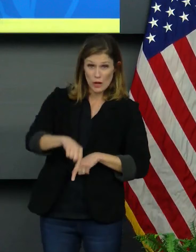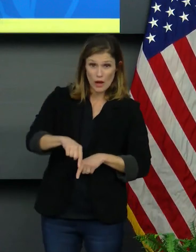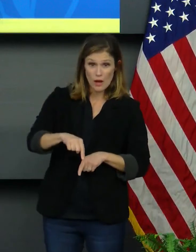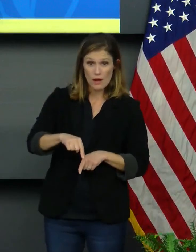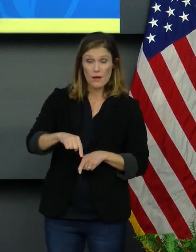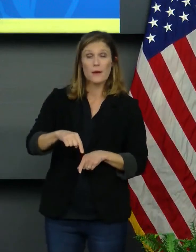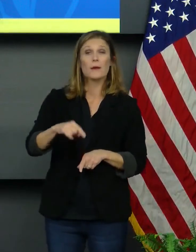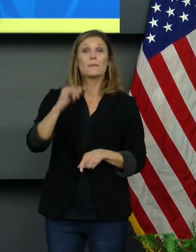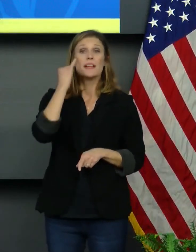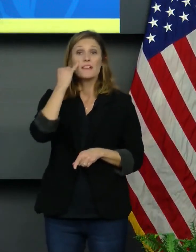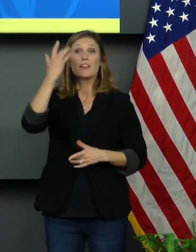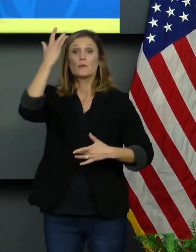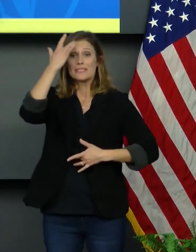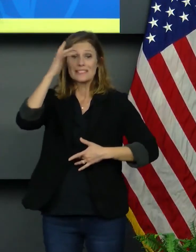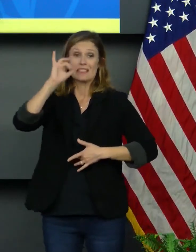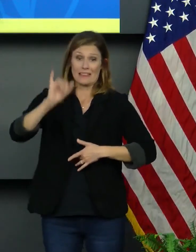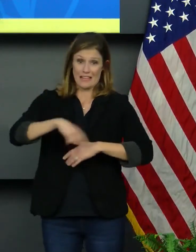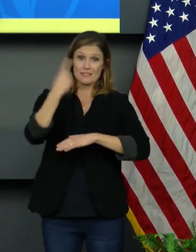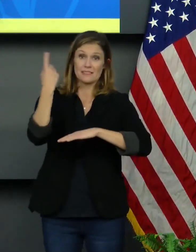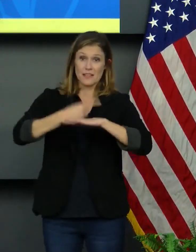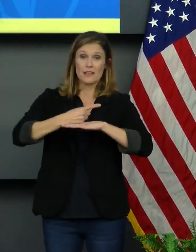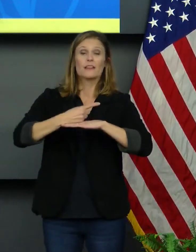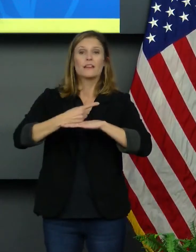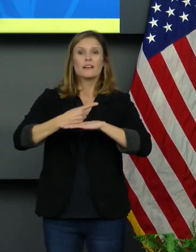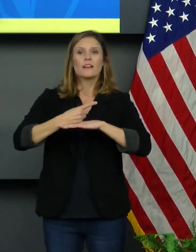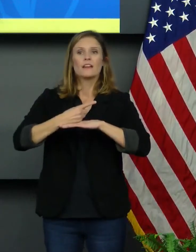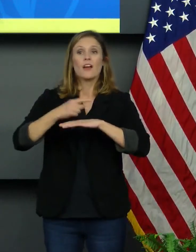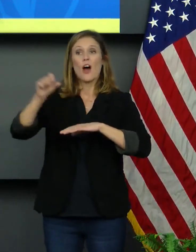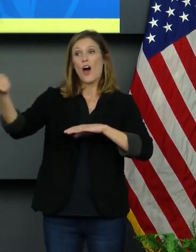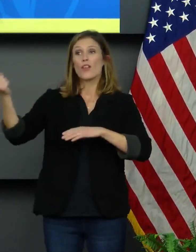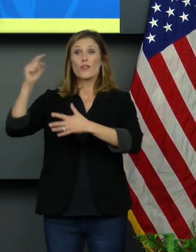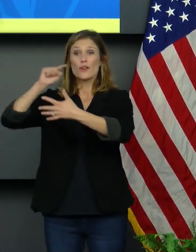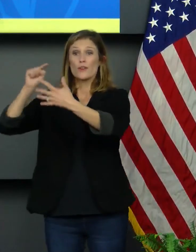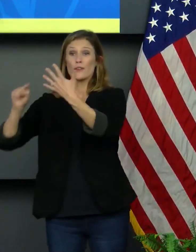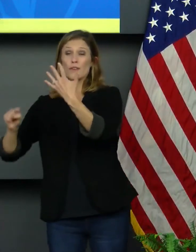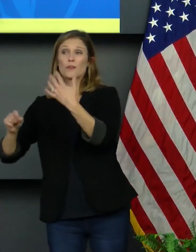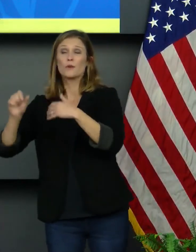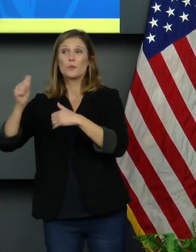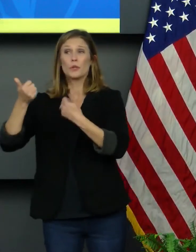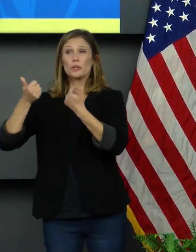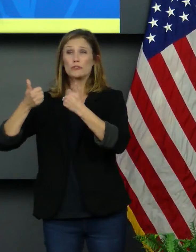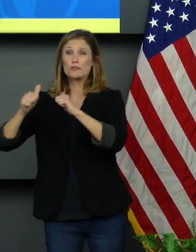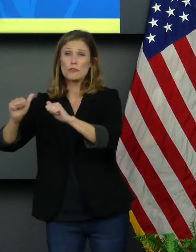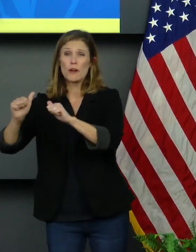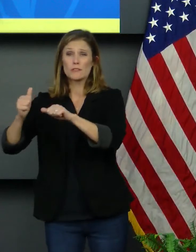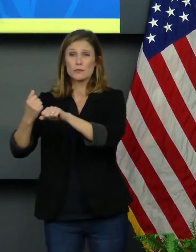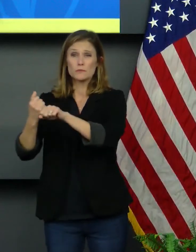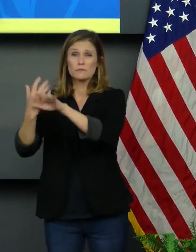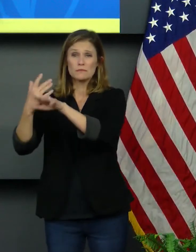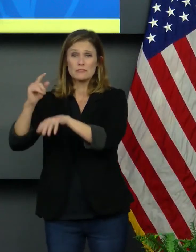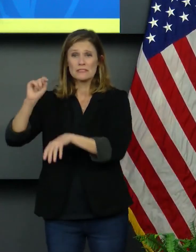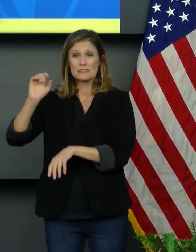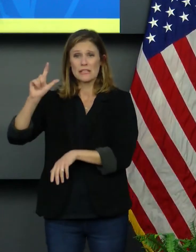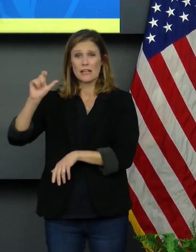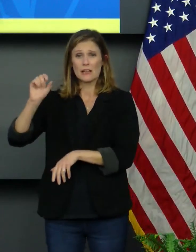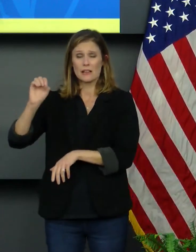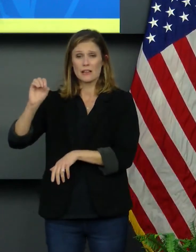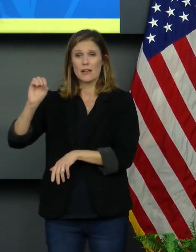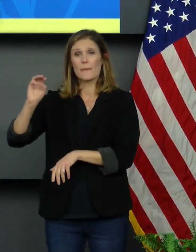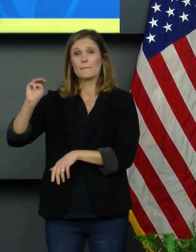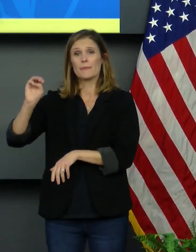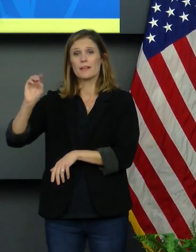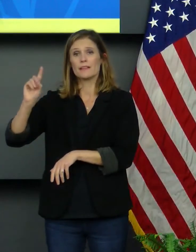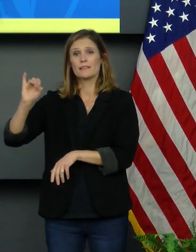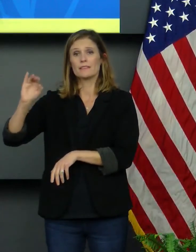something they were sick that day. Everything else we could try to do some telemedicine with, and that